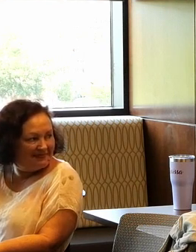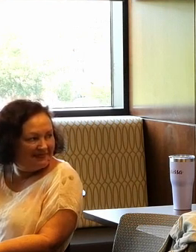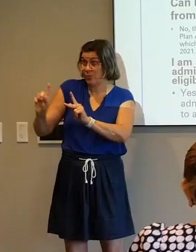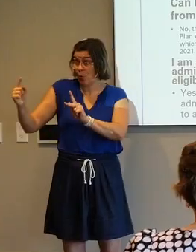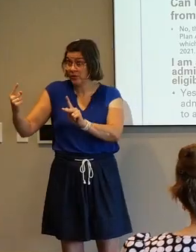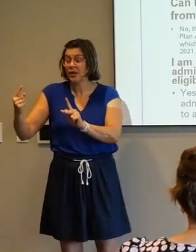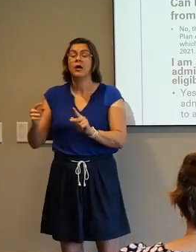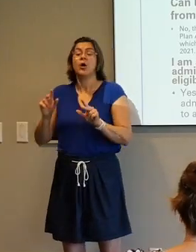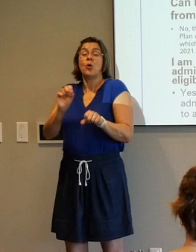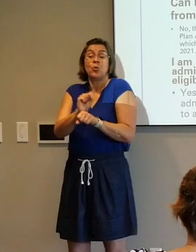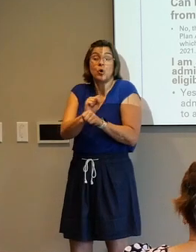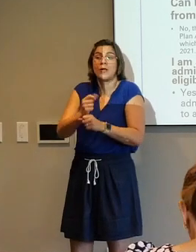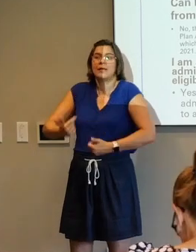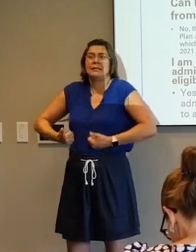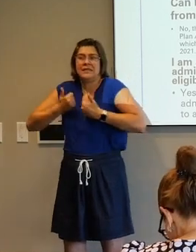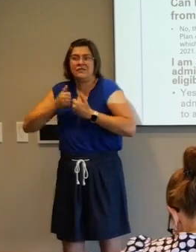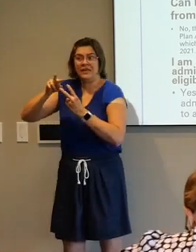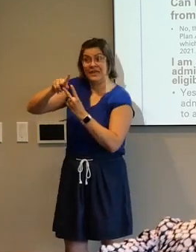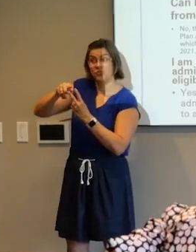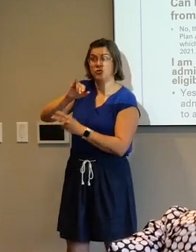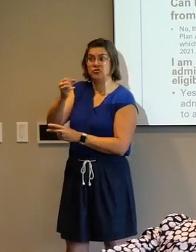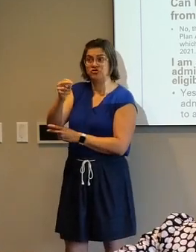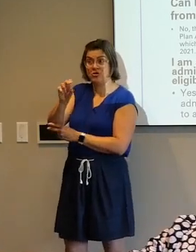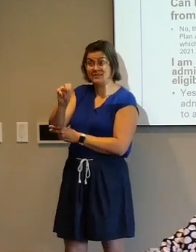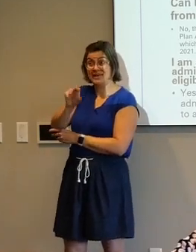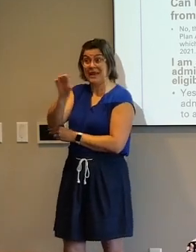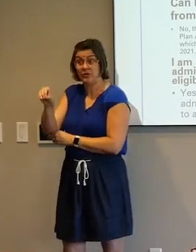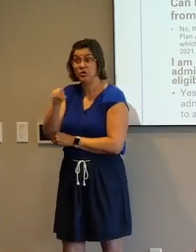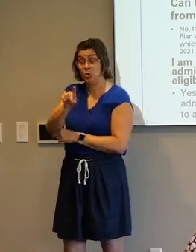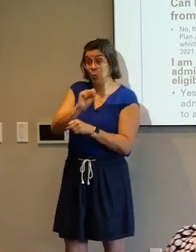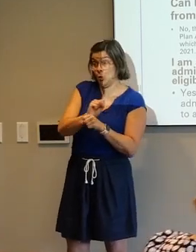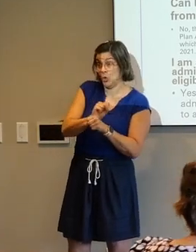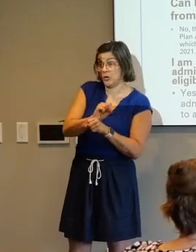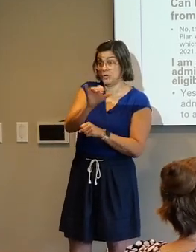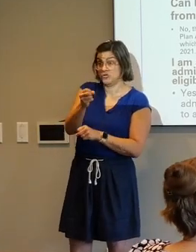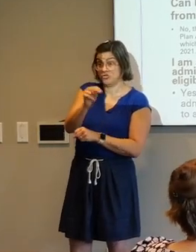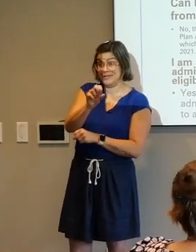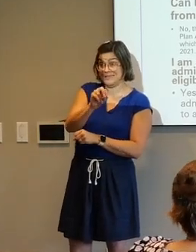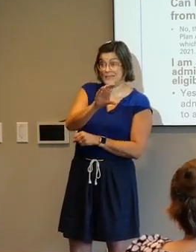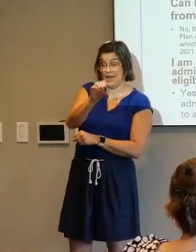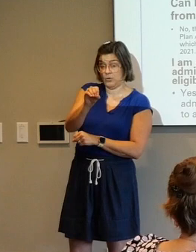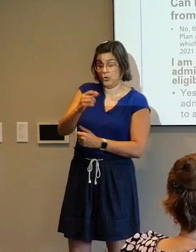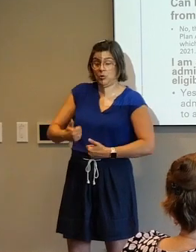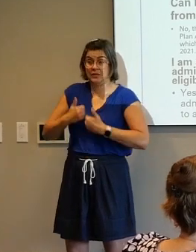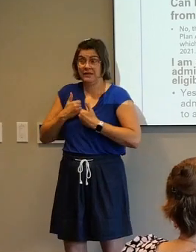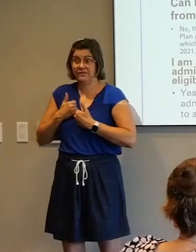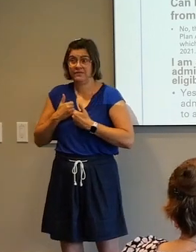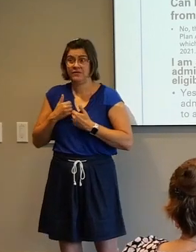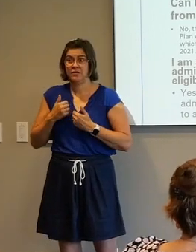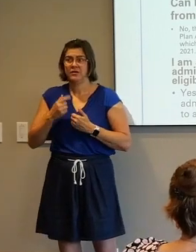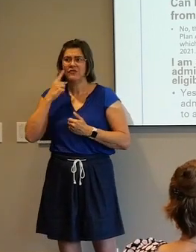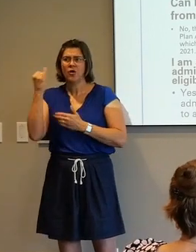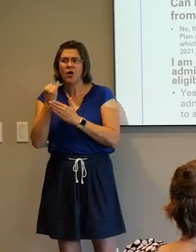Kansas residence only? It is worked or lived. So if you live in Johnson County or you work in Johnson County. And that's because it's for